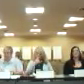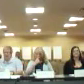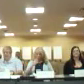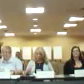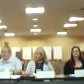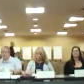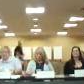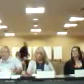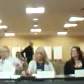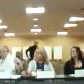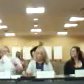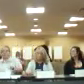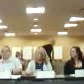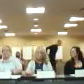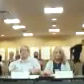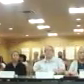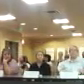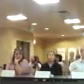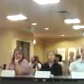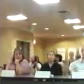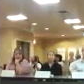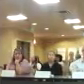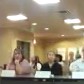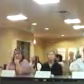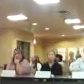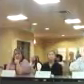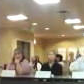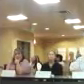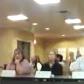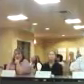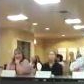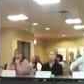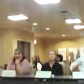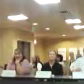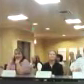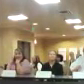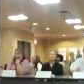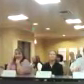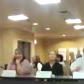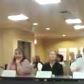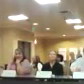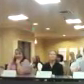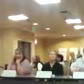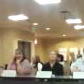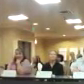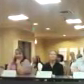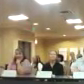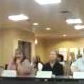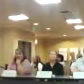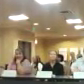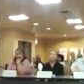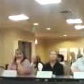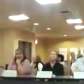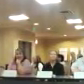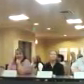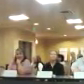discussion. And I have some questions here. David, can I interrupt? You can do whatever. I request that folks would actually really love to get a quick